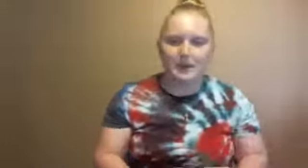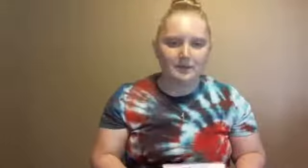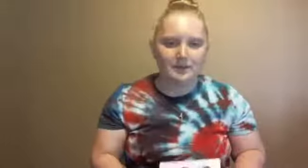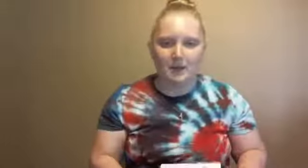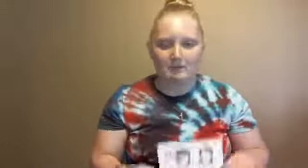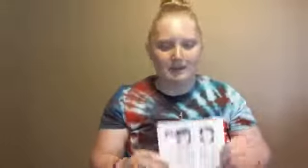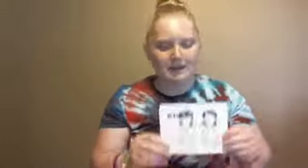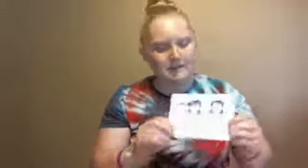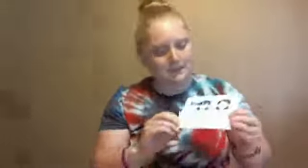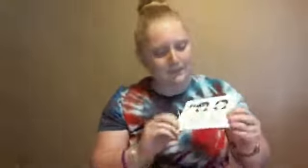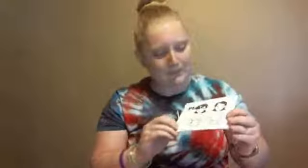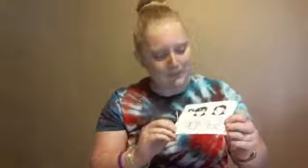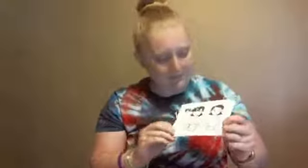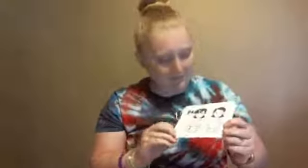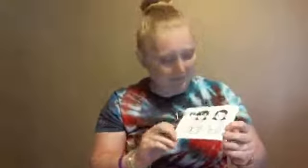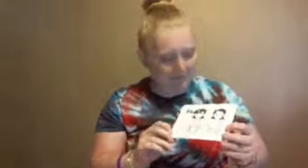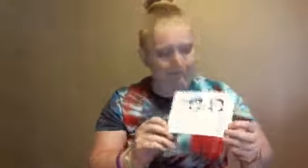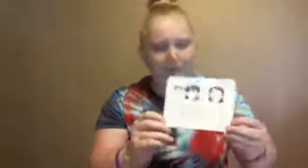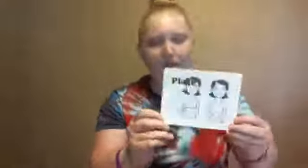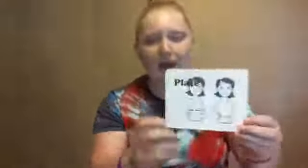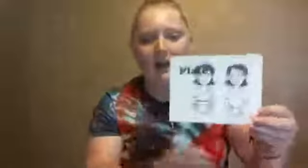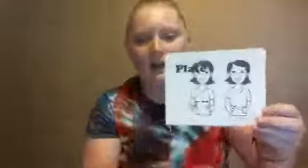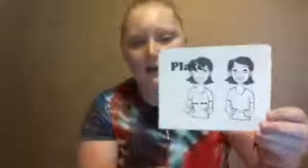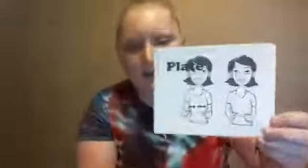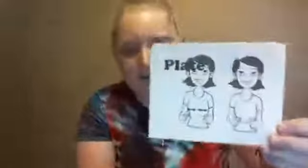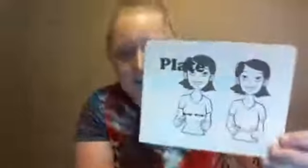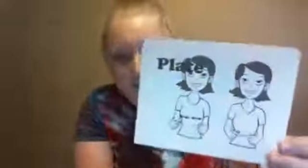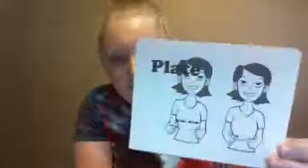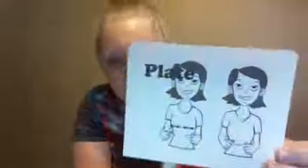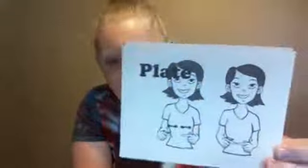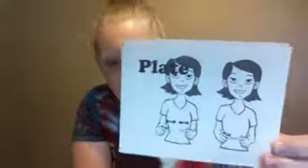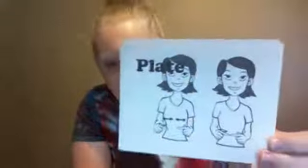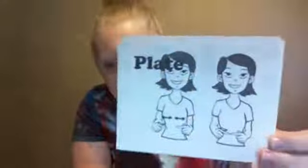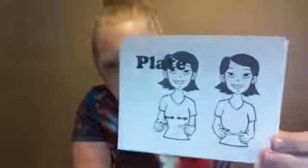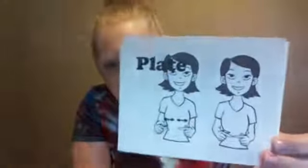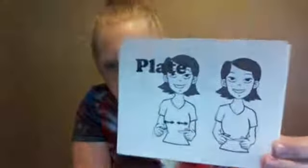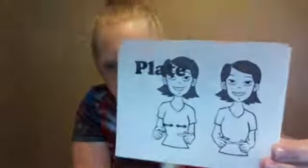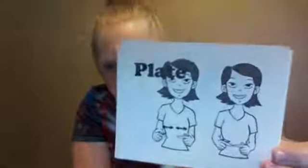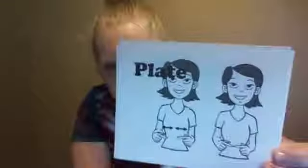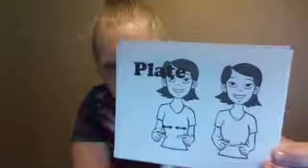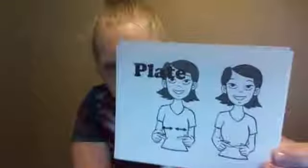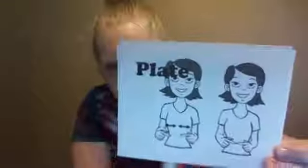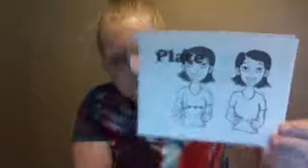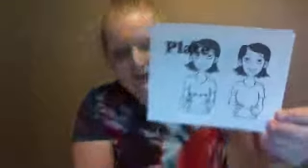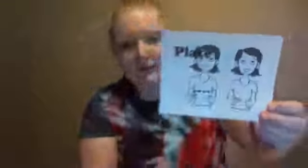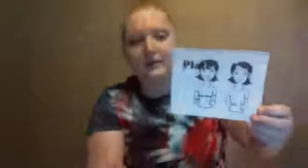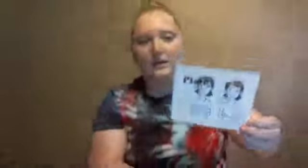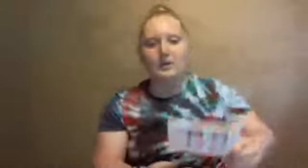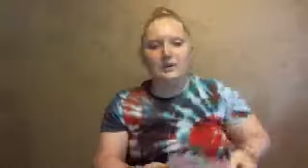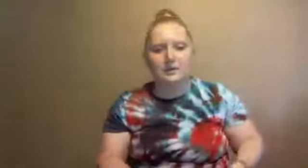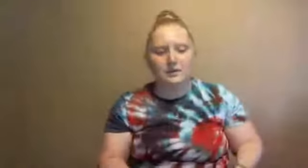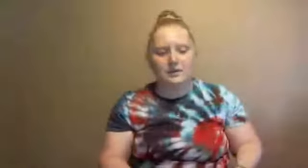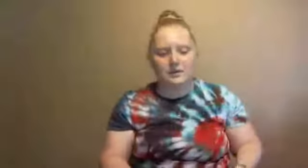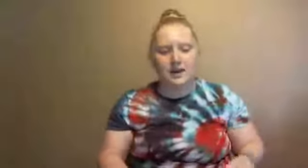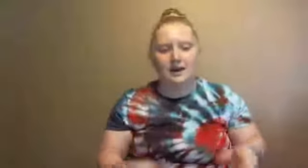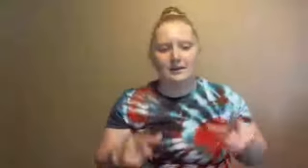just calm the land before we started. Okay, and our next sign is plate. So what you do is you act like